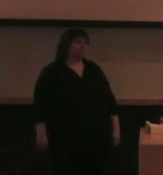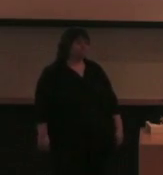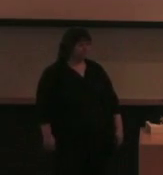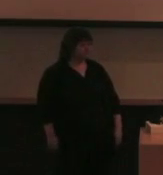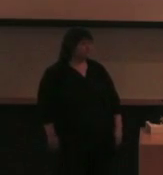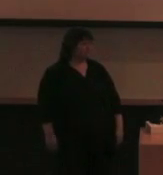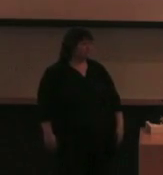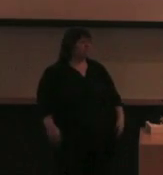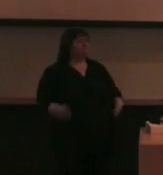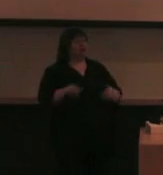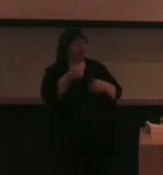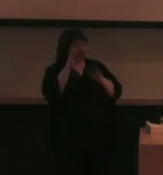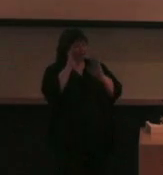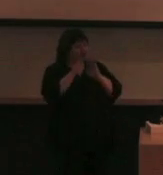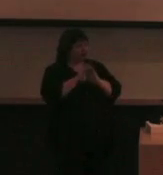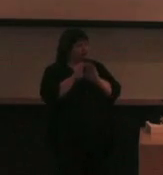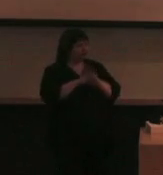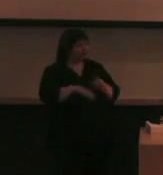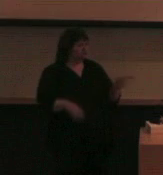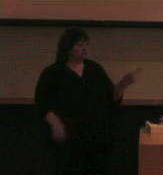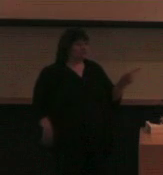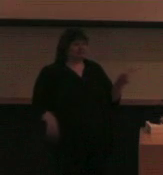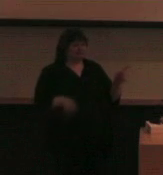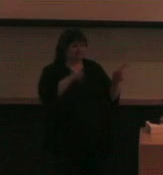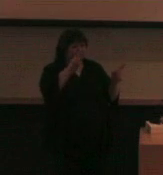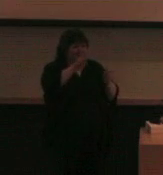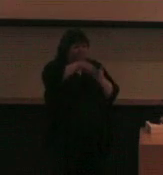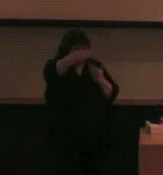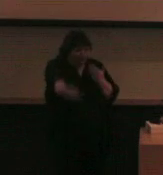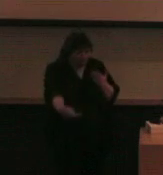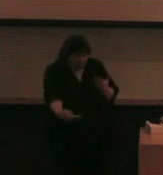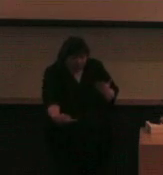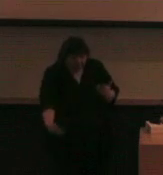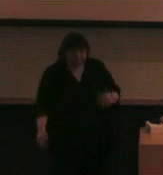a few other pictures here is, did you fall down?